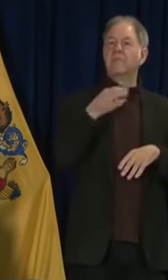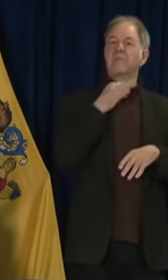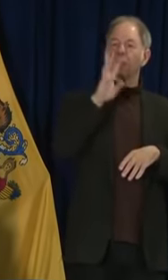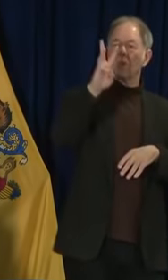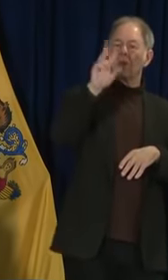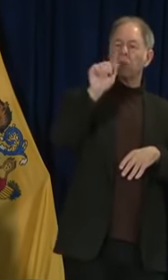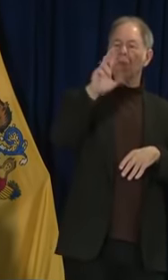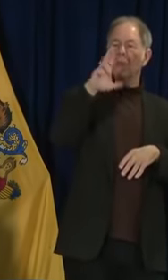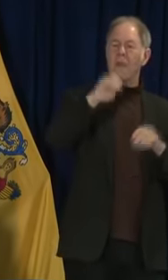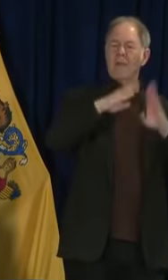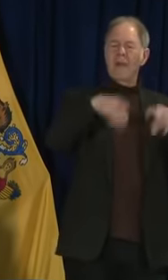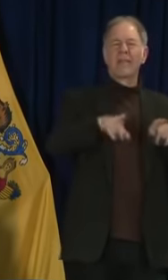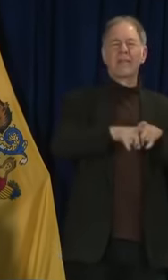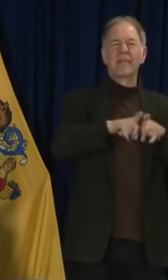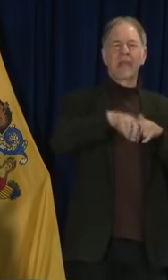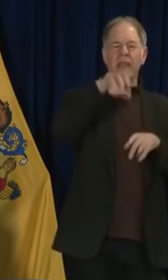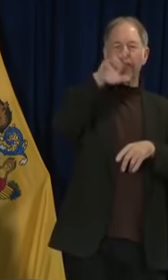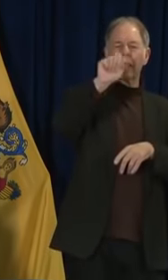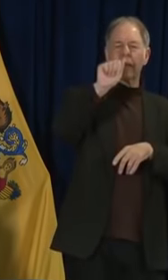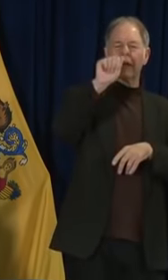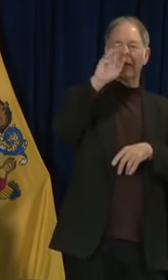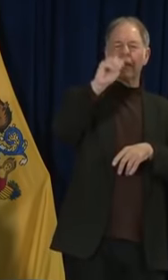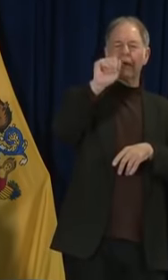particularly those with Amazon shipping, non-essential?